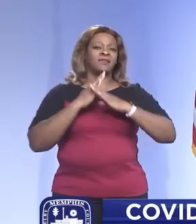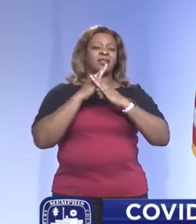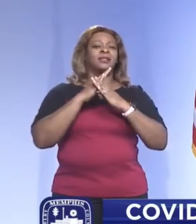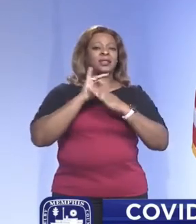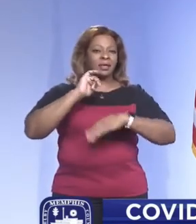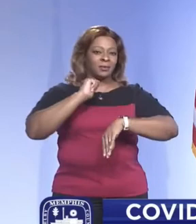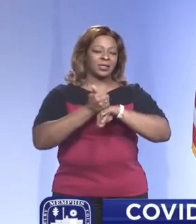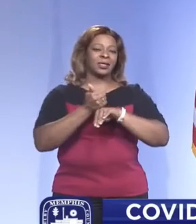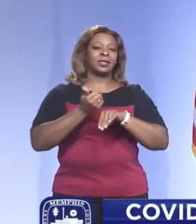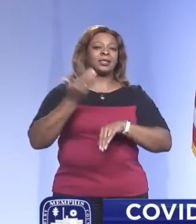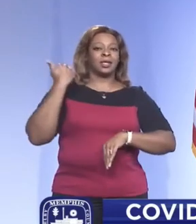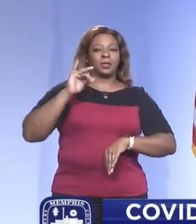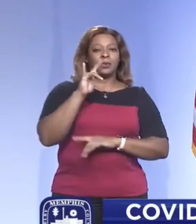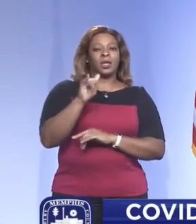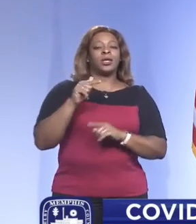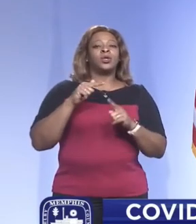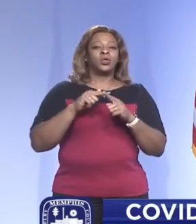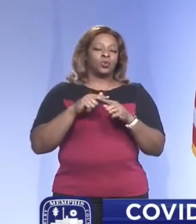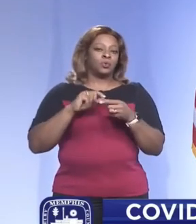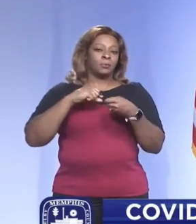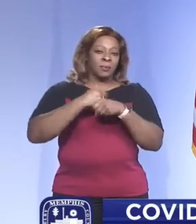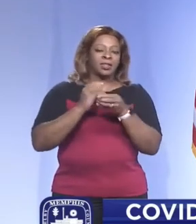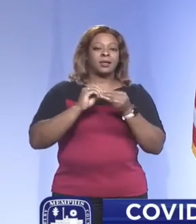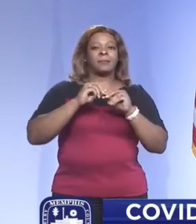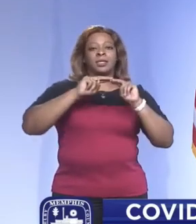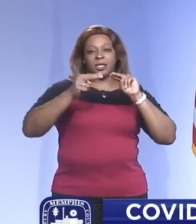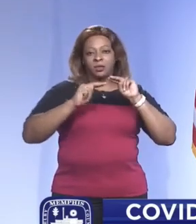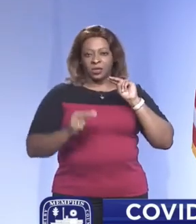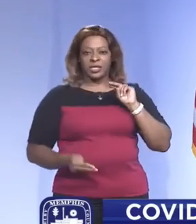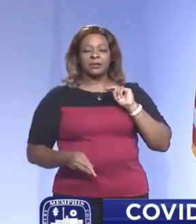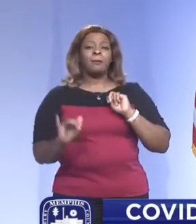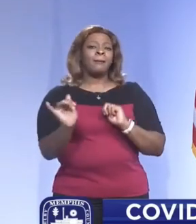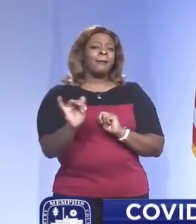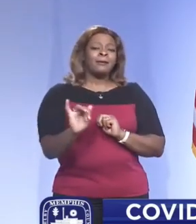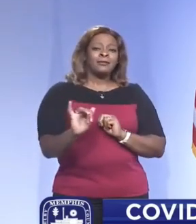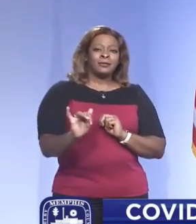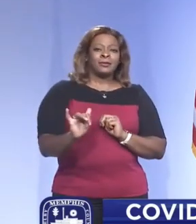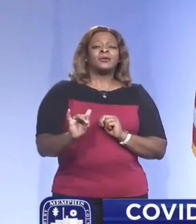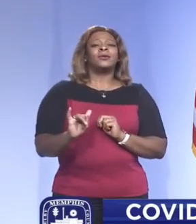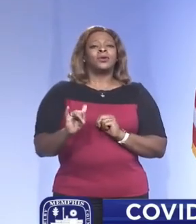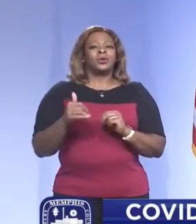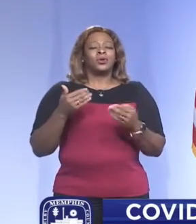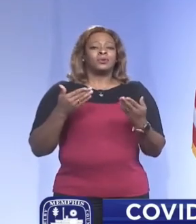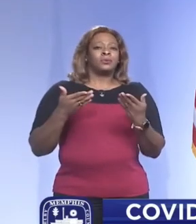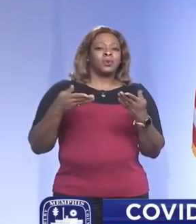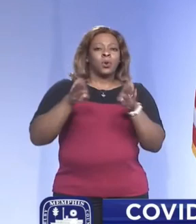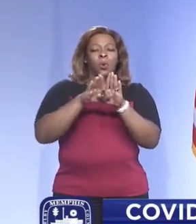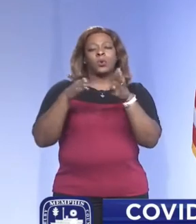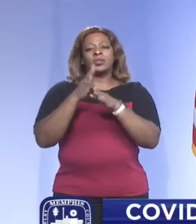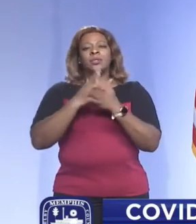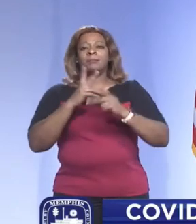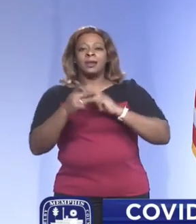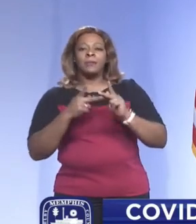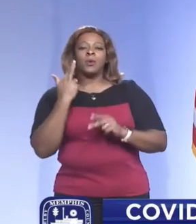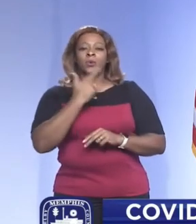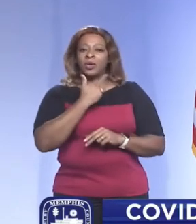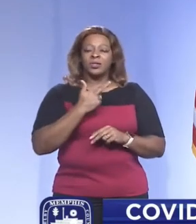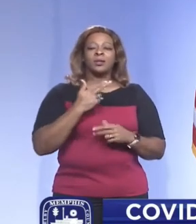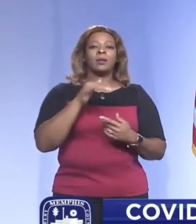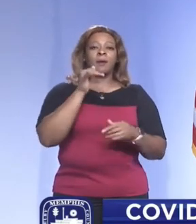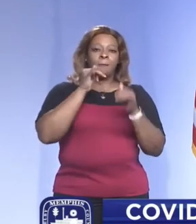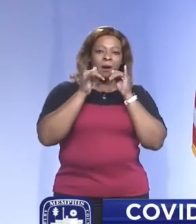place at the beginning of July to drive these numbers down. And then also the closure of certain types of restaurants, curfew on